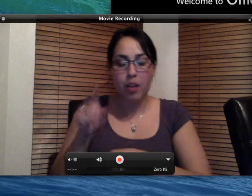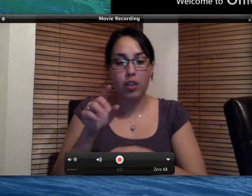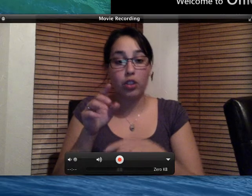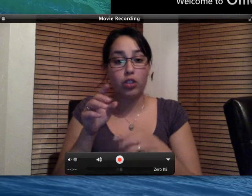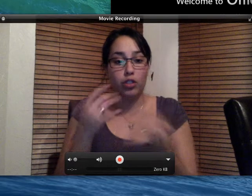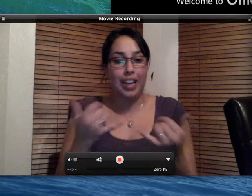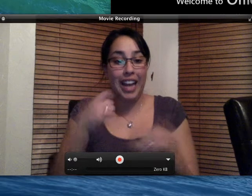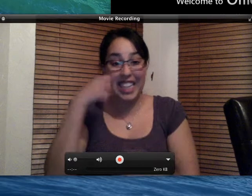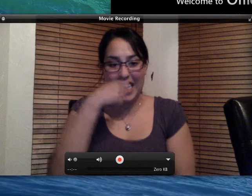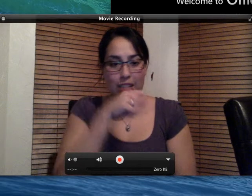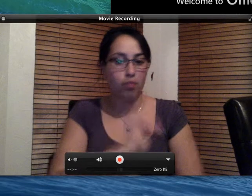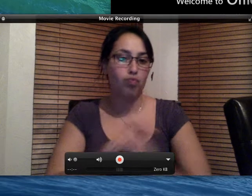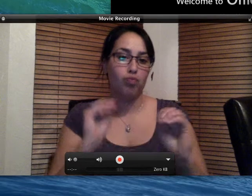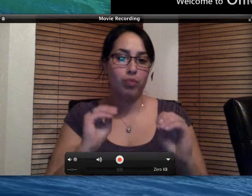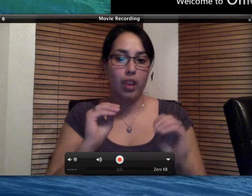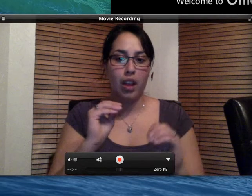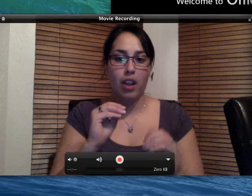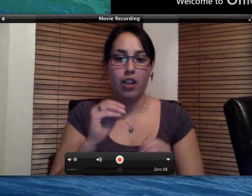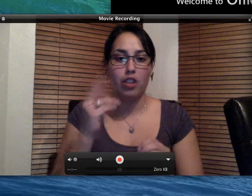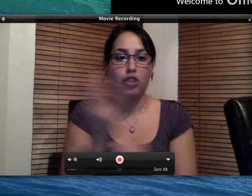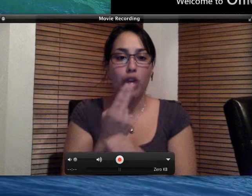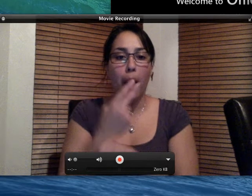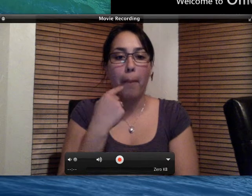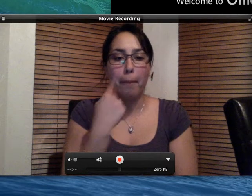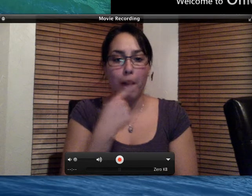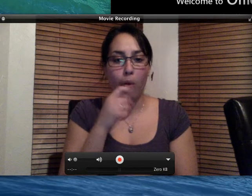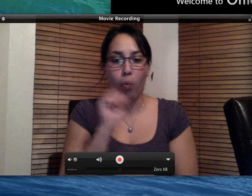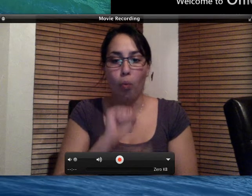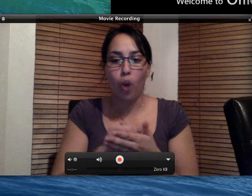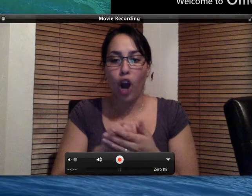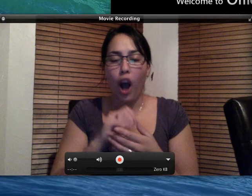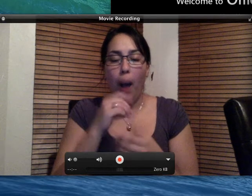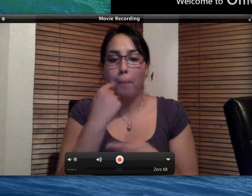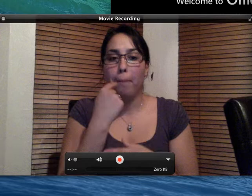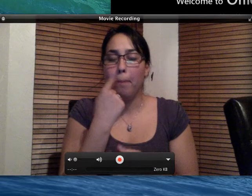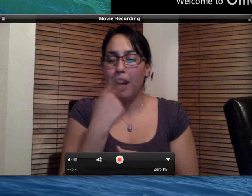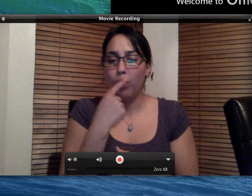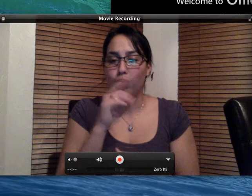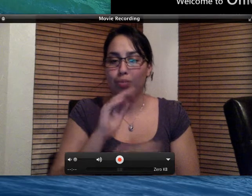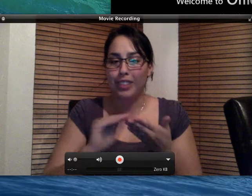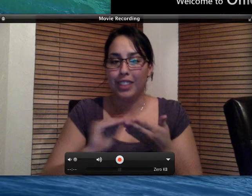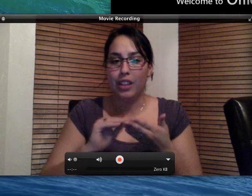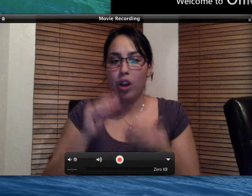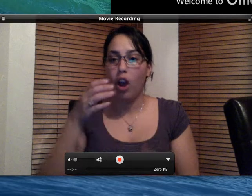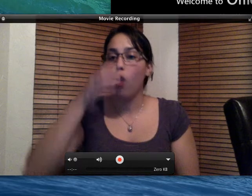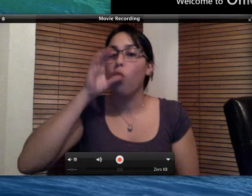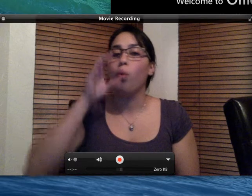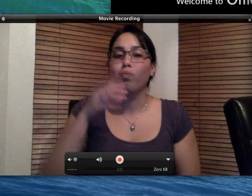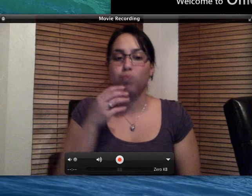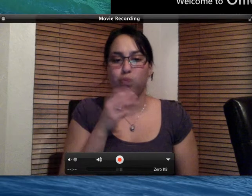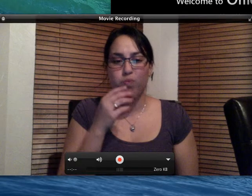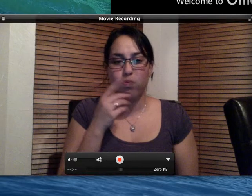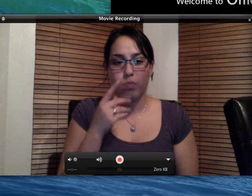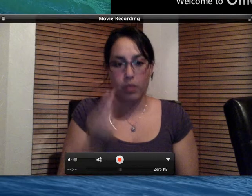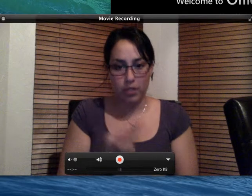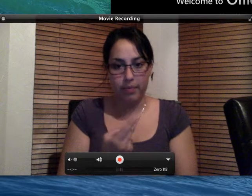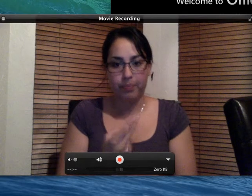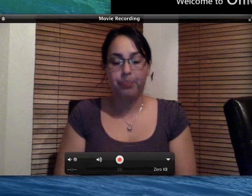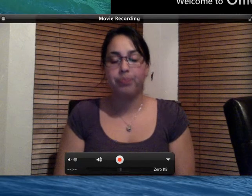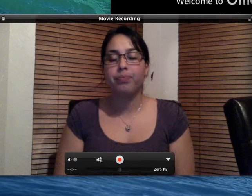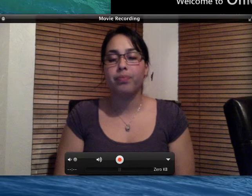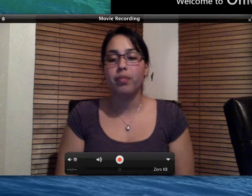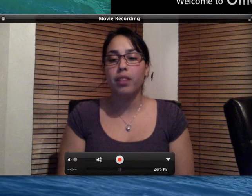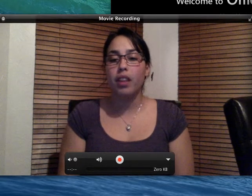I interviewed, when I was working on the book, I interviewed a woman who can think herself to orgasm. She was part of a